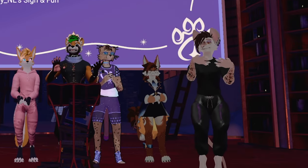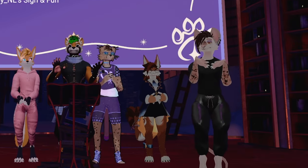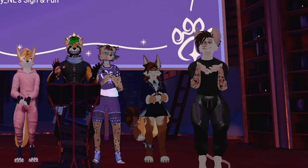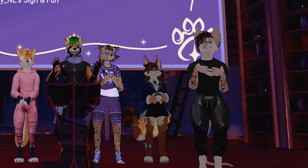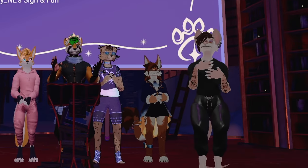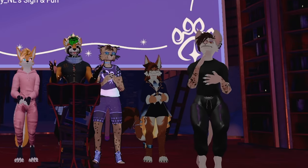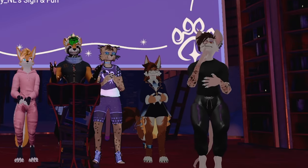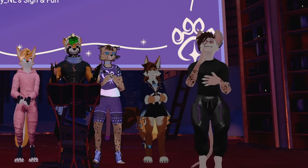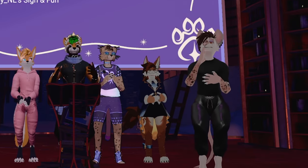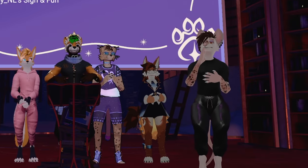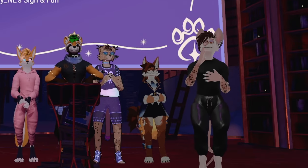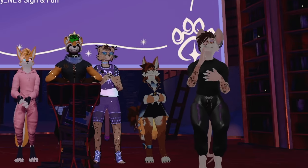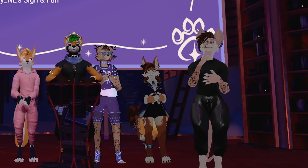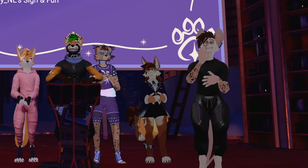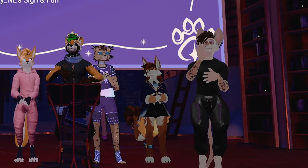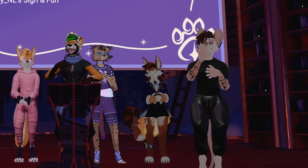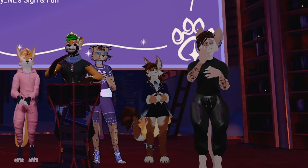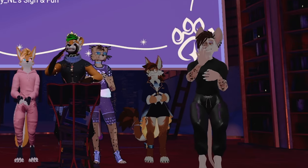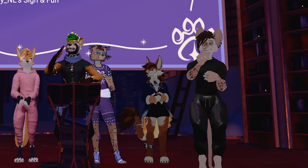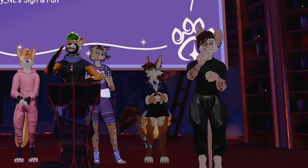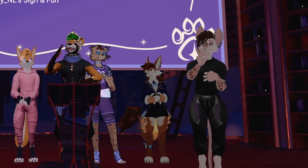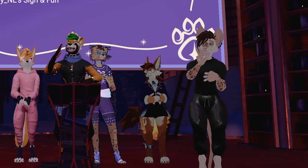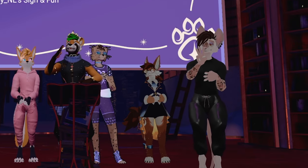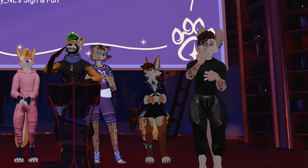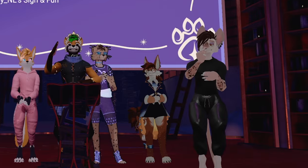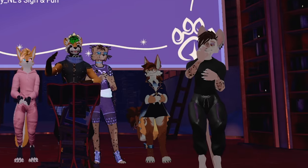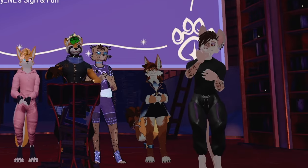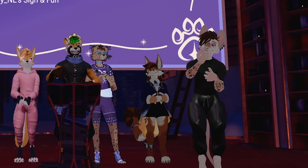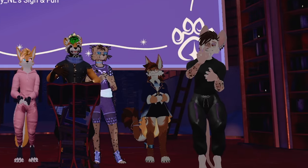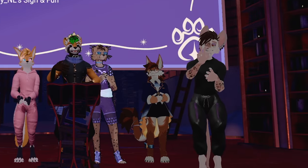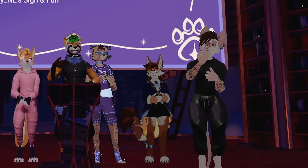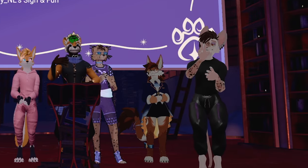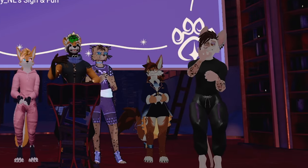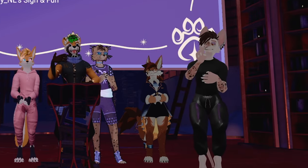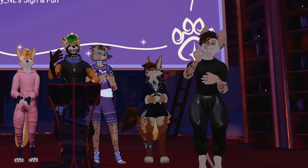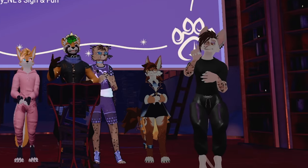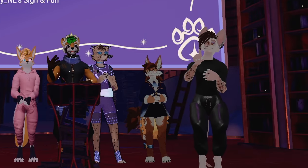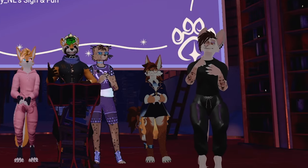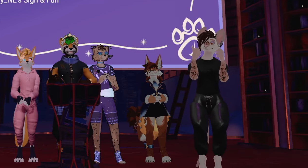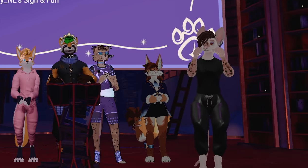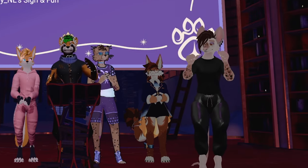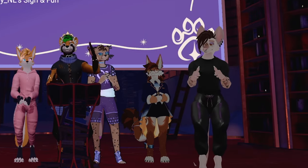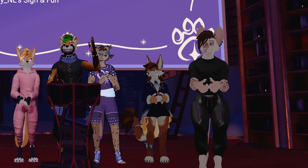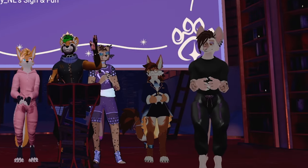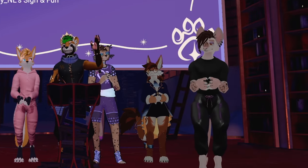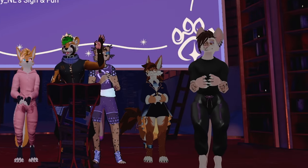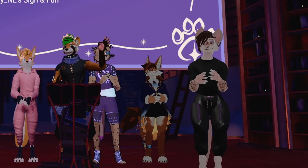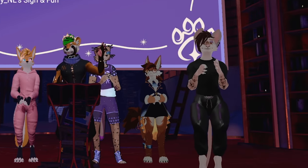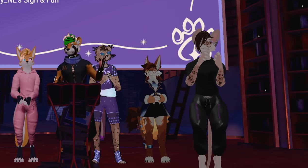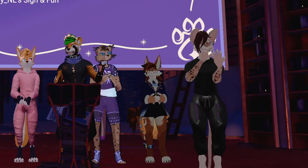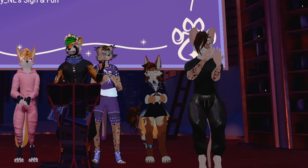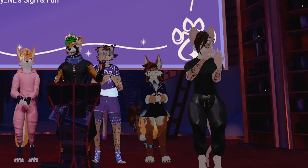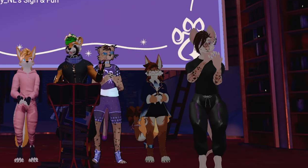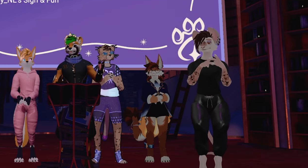are shown. So if you want to do some self-learning, something at your own pace, by all means, these two